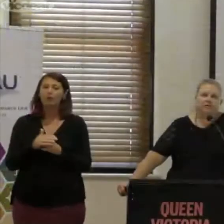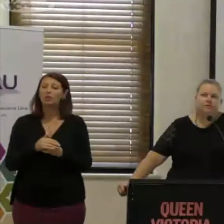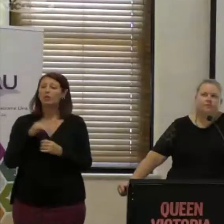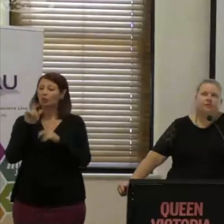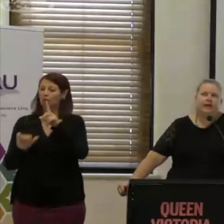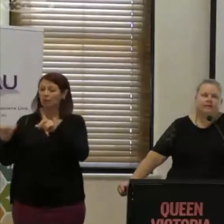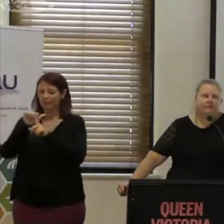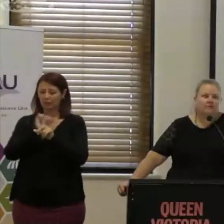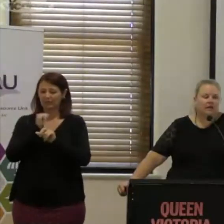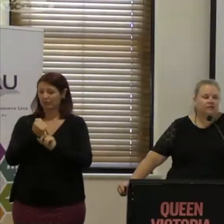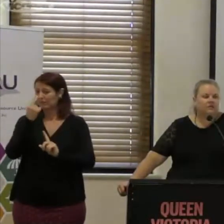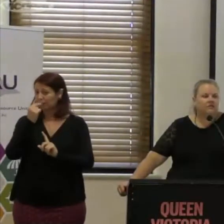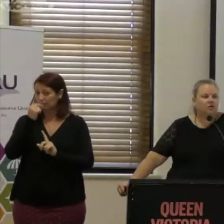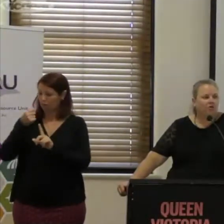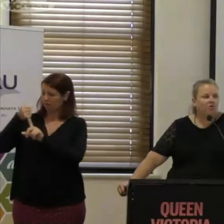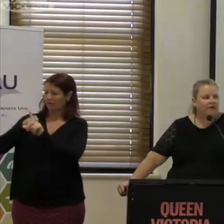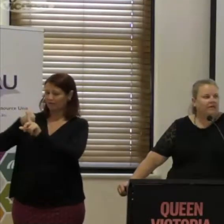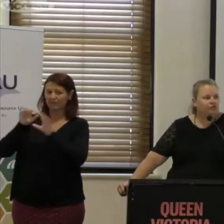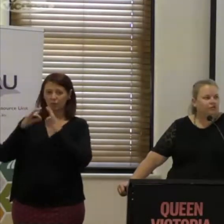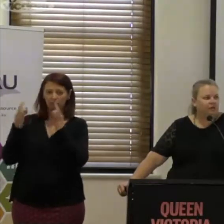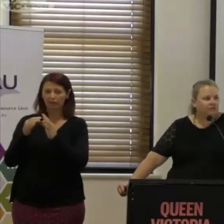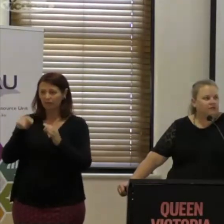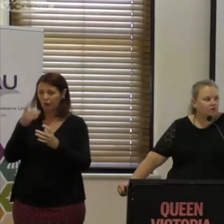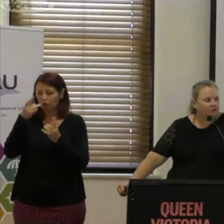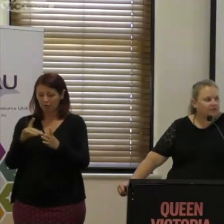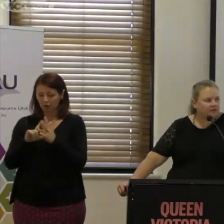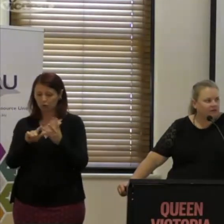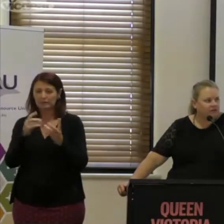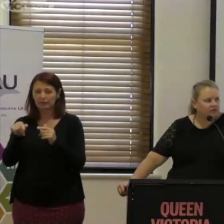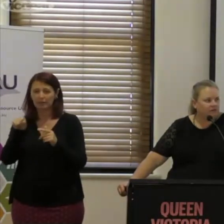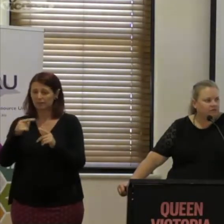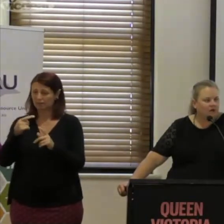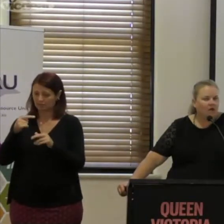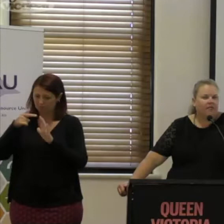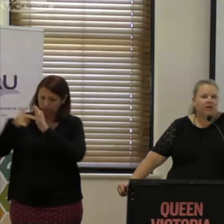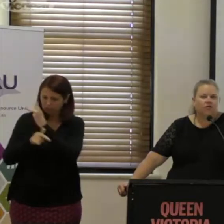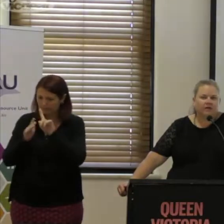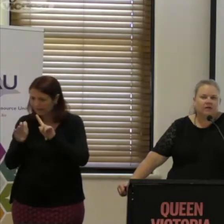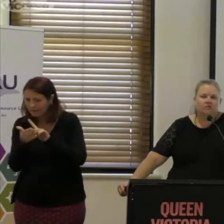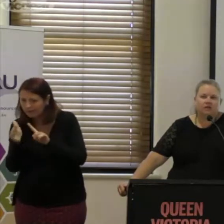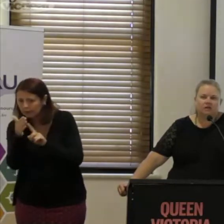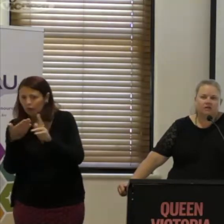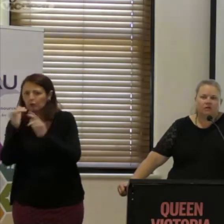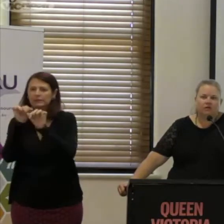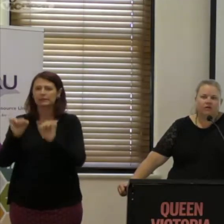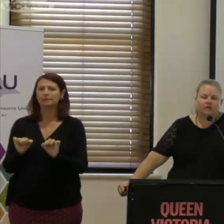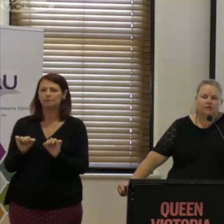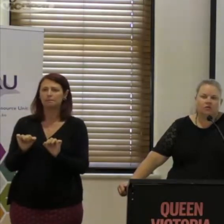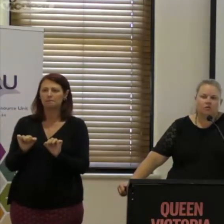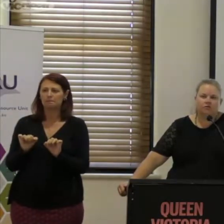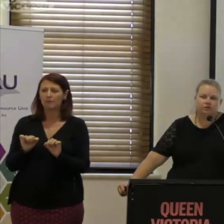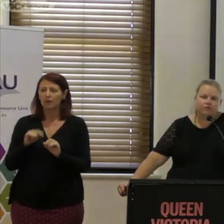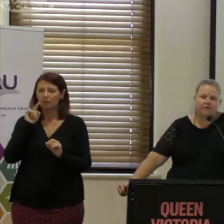it's possible that advocacy agencies already do some of this complex navigation, that already you get, you know,